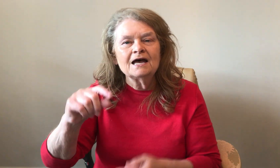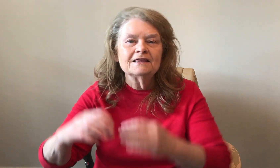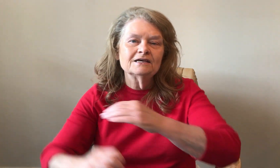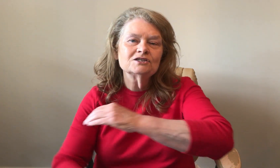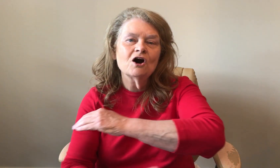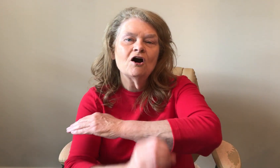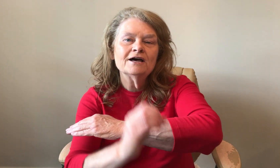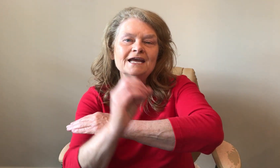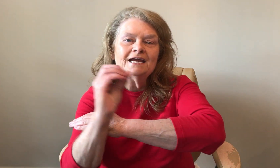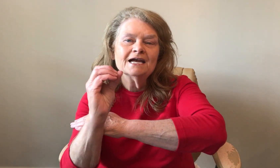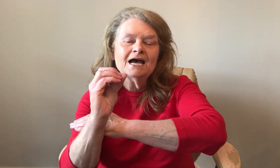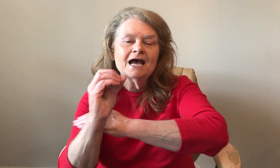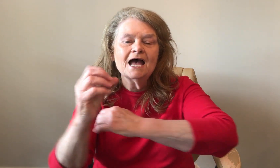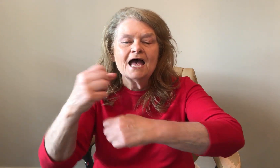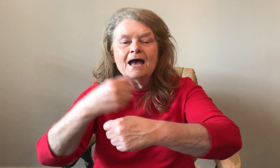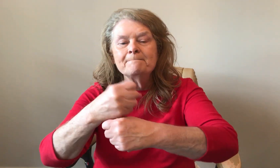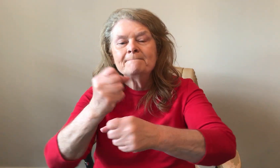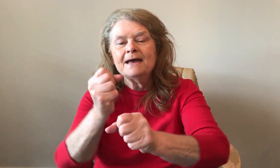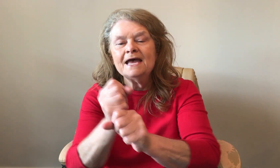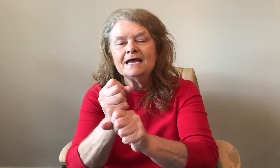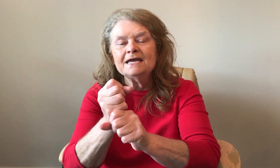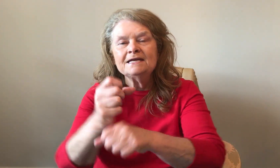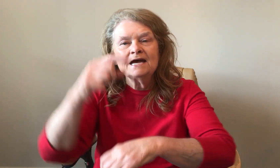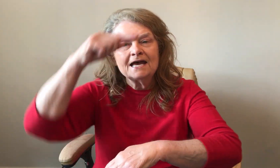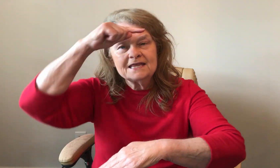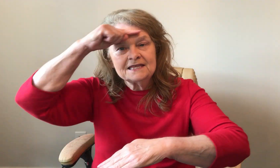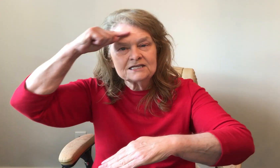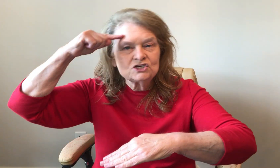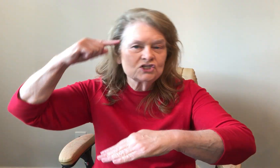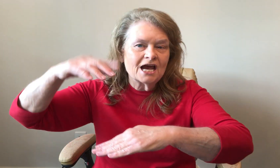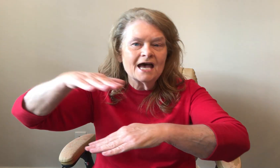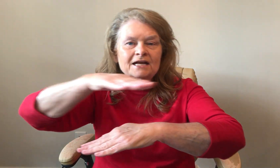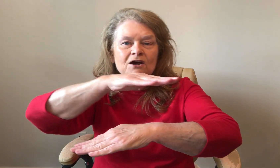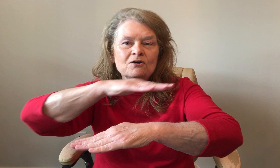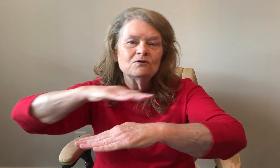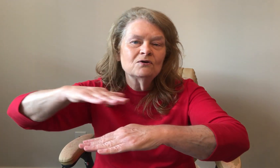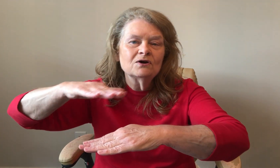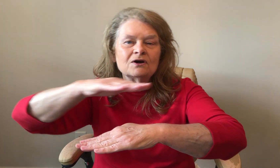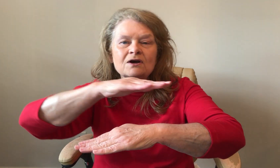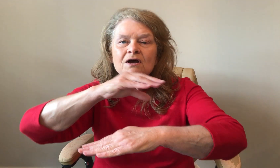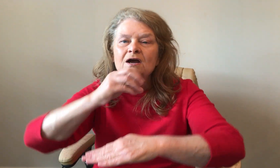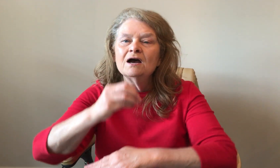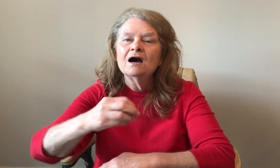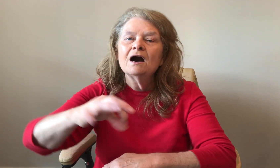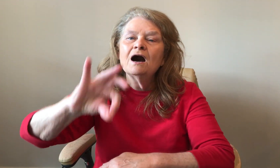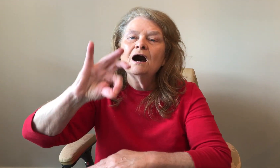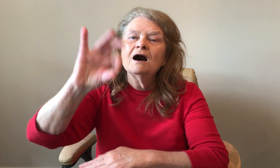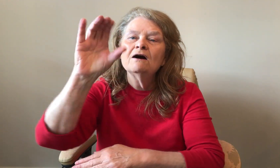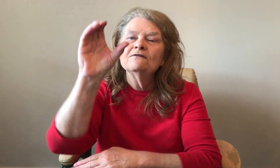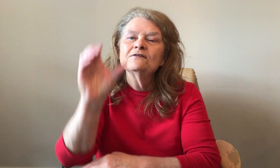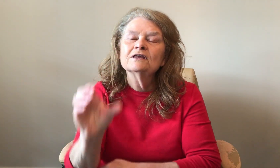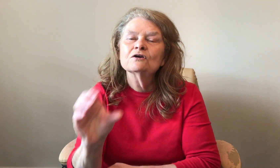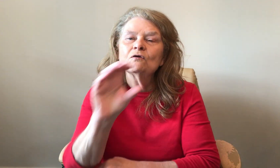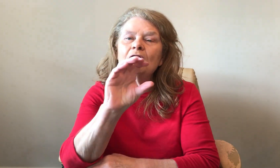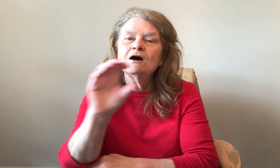The dawning made the shadow of the